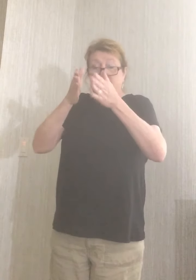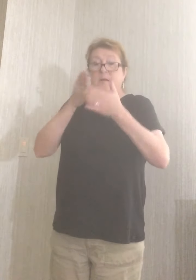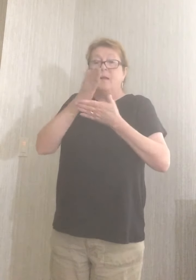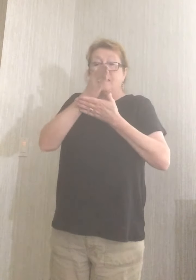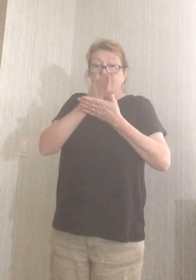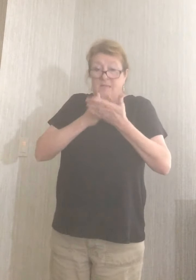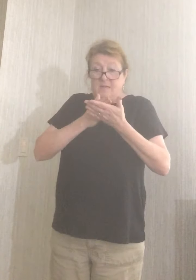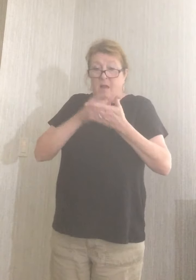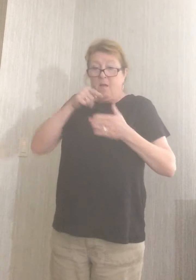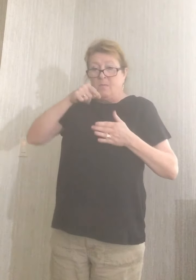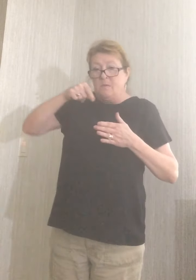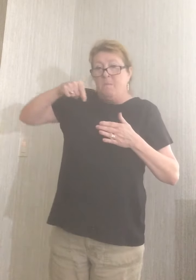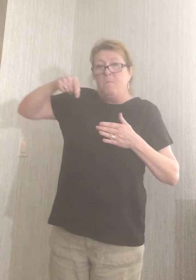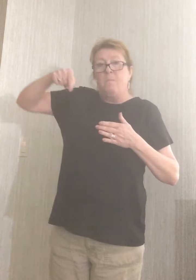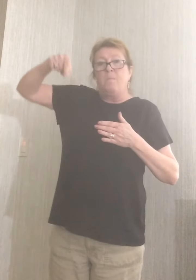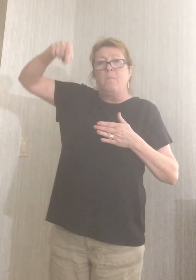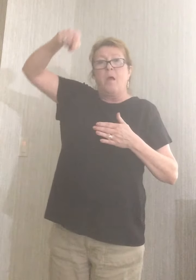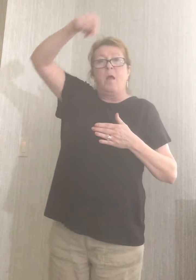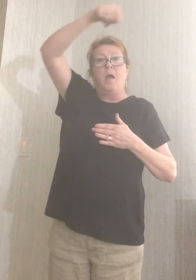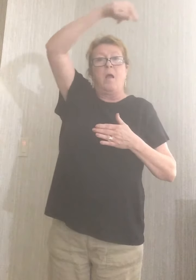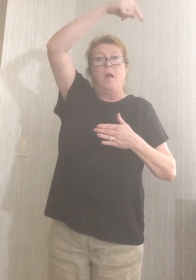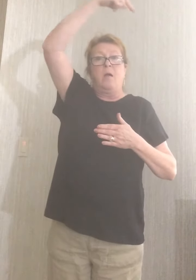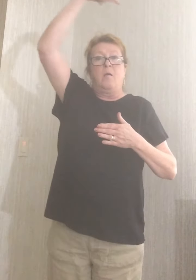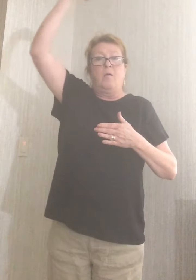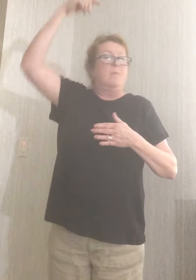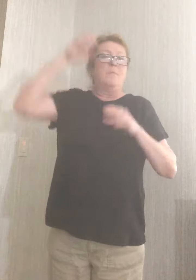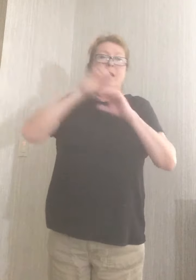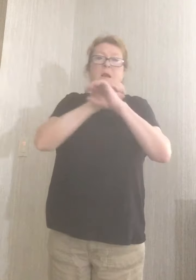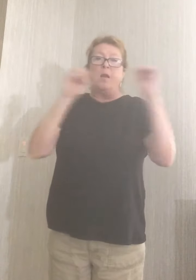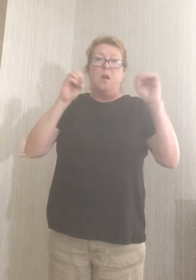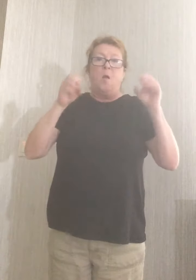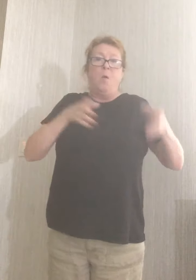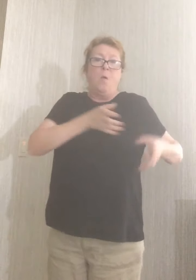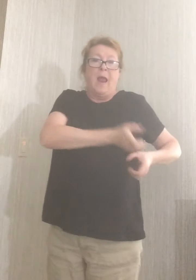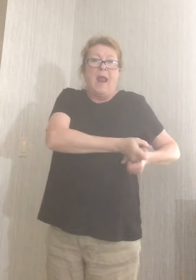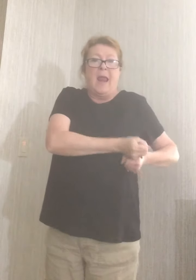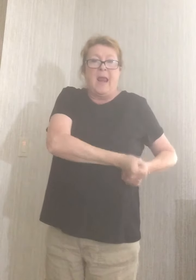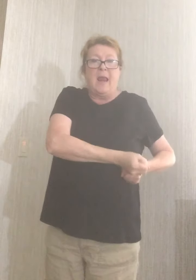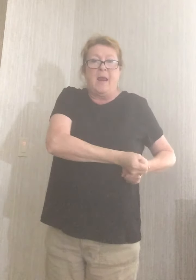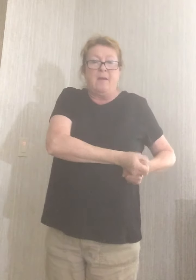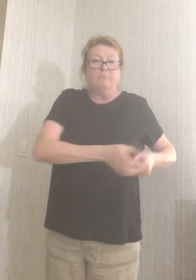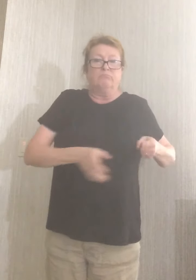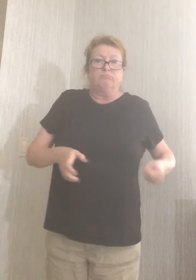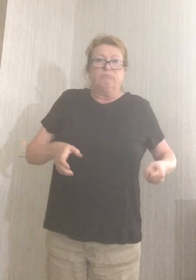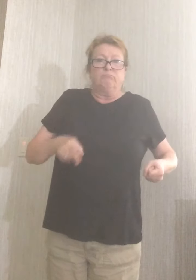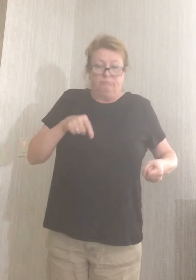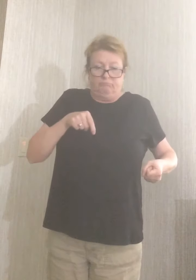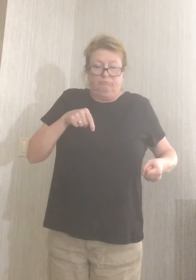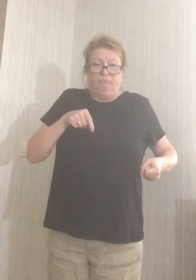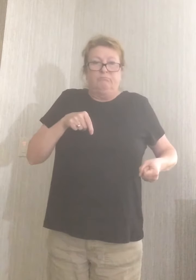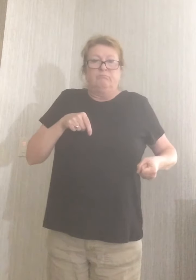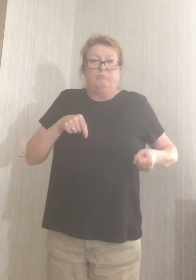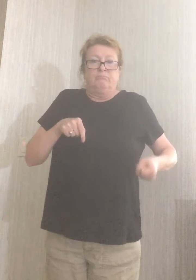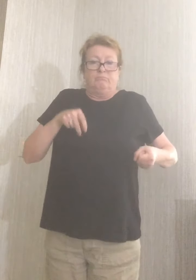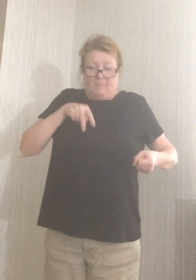but none of them have handrails. So people going up and down tend to stick